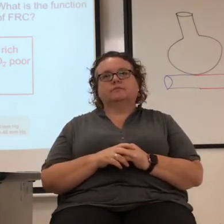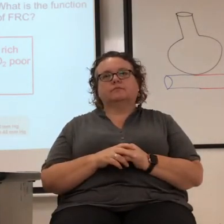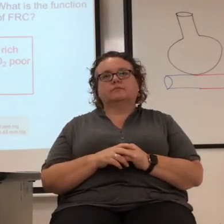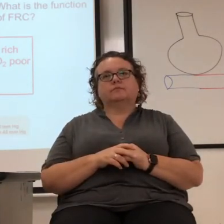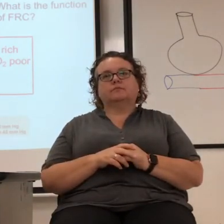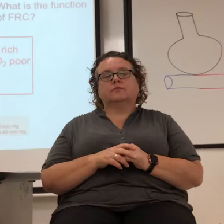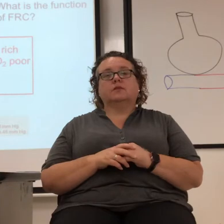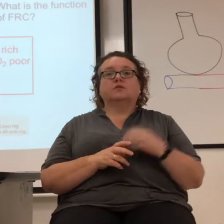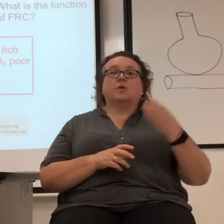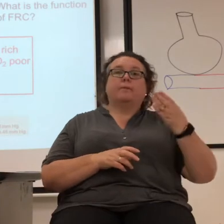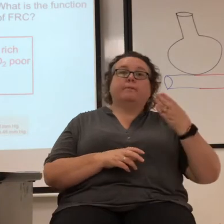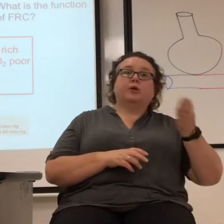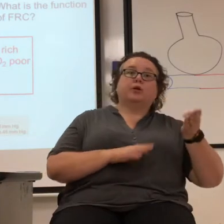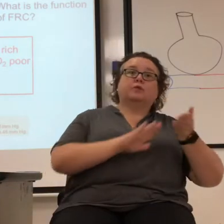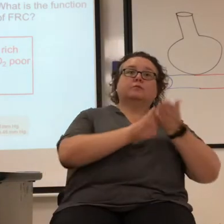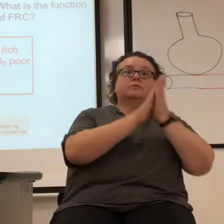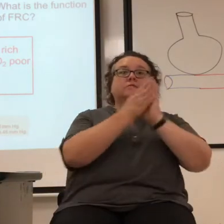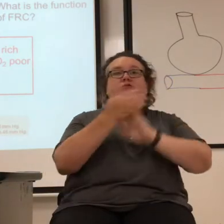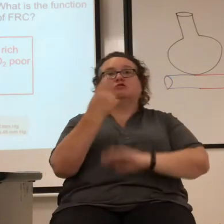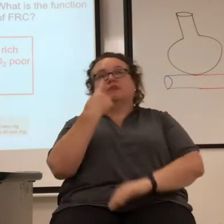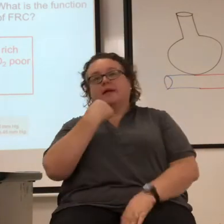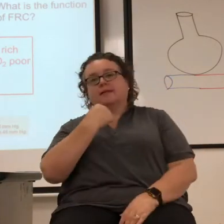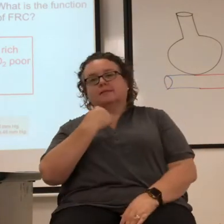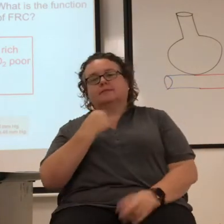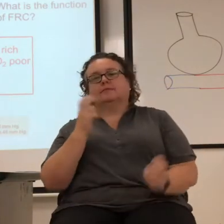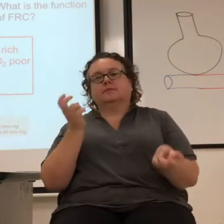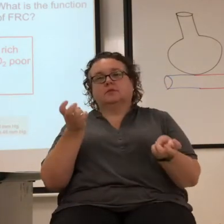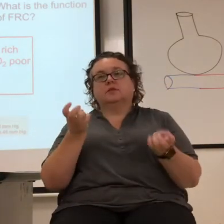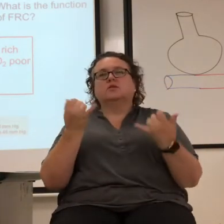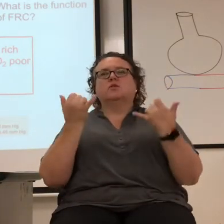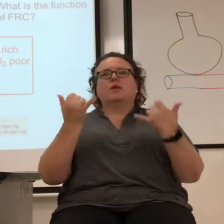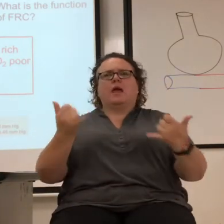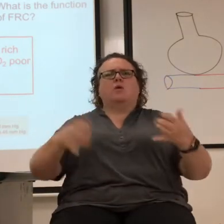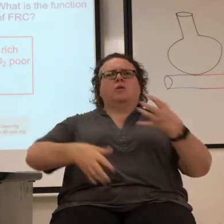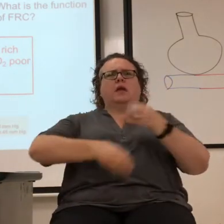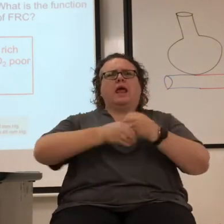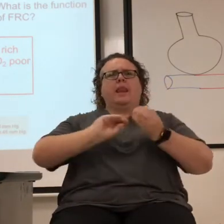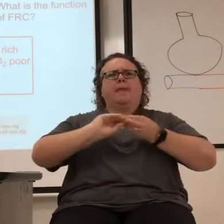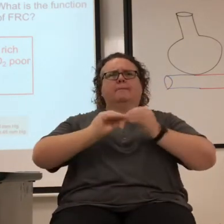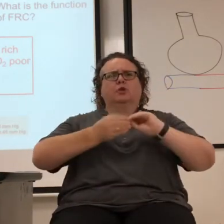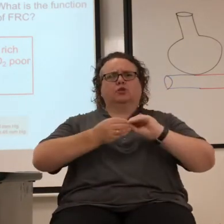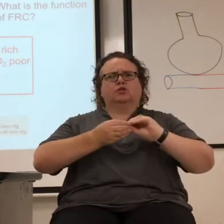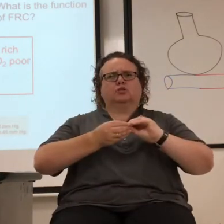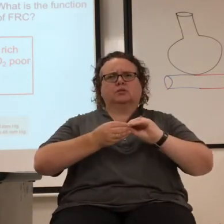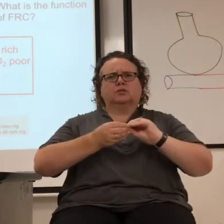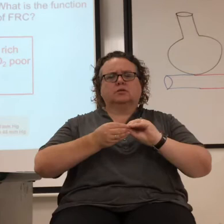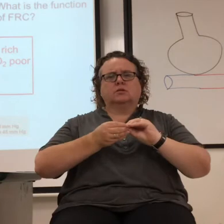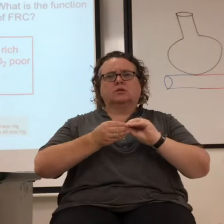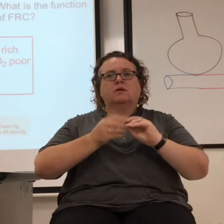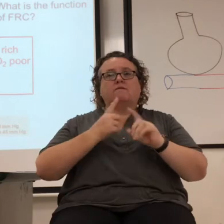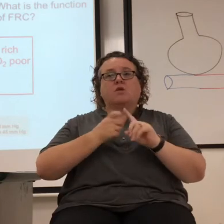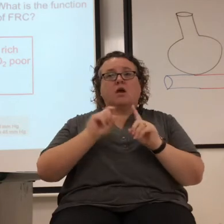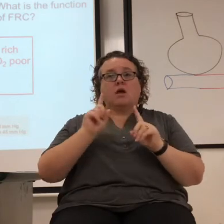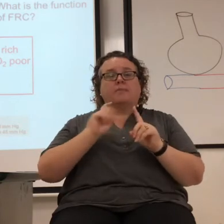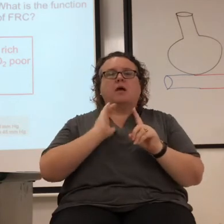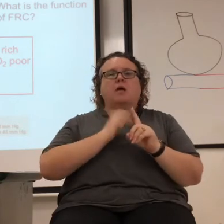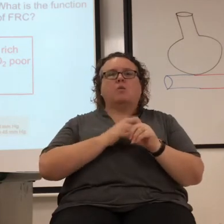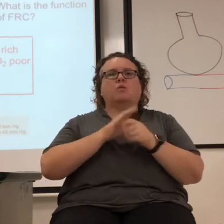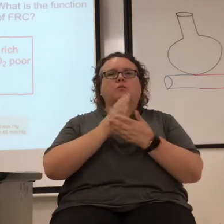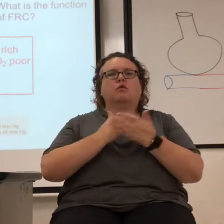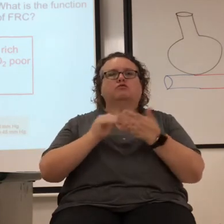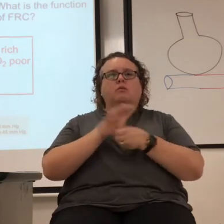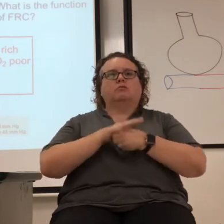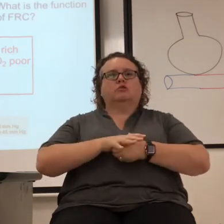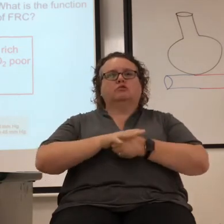blue to red. Well, anyways, let's put numbers to it now. Okay, using the partial pressures. It comes in